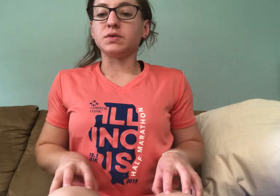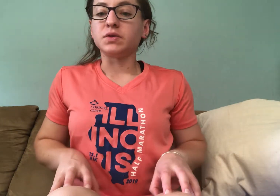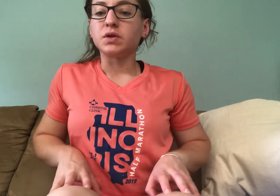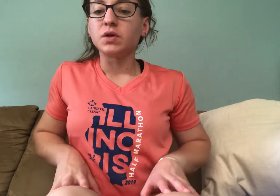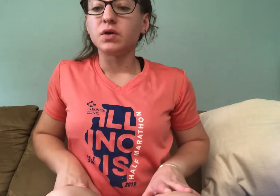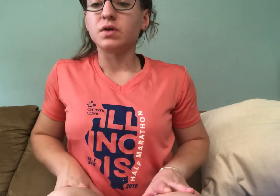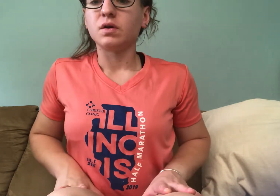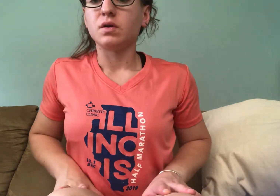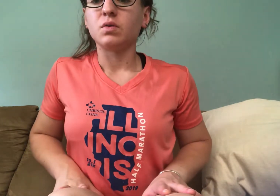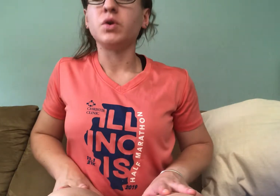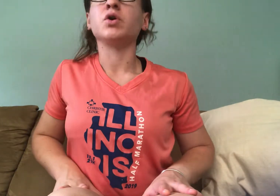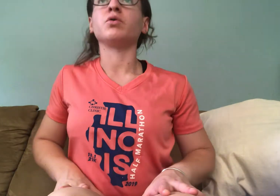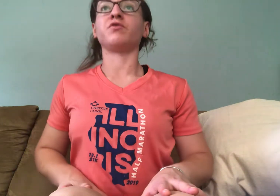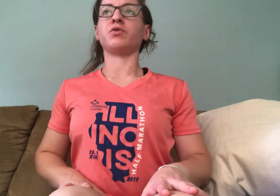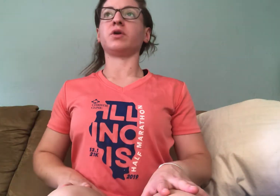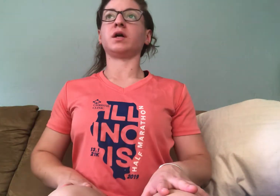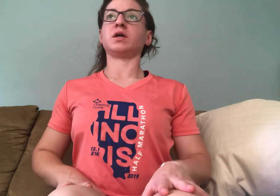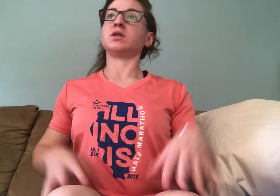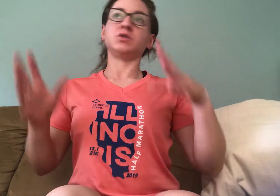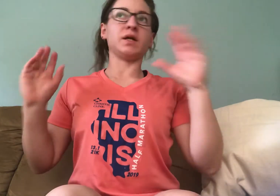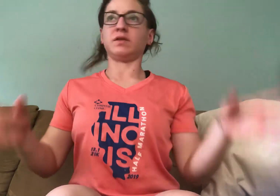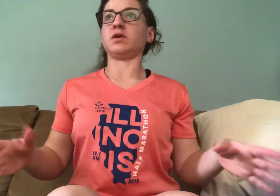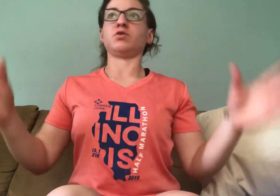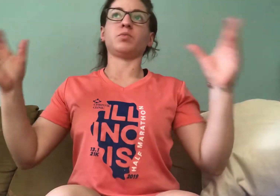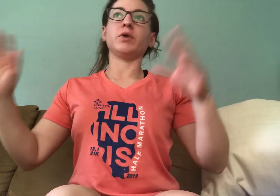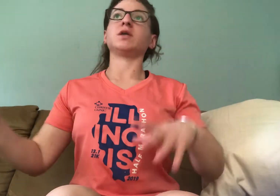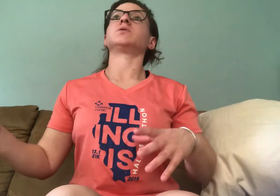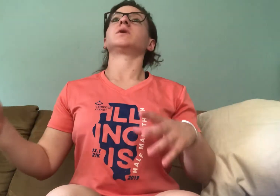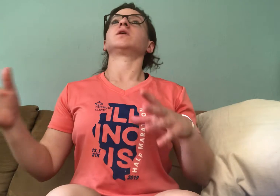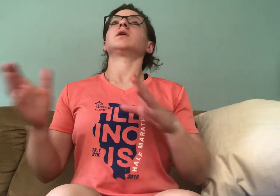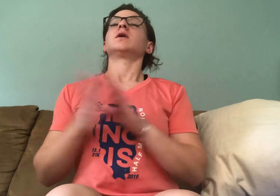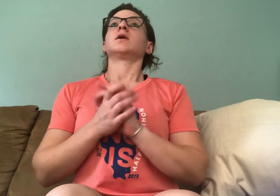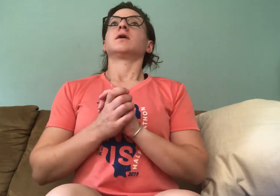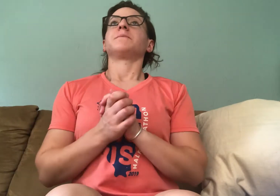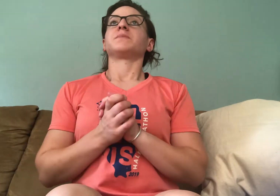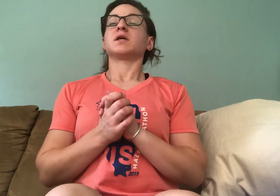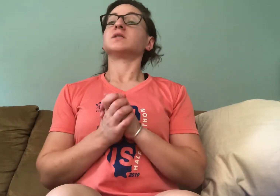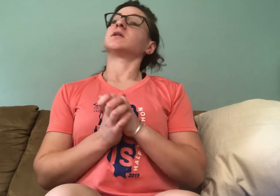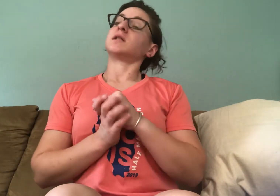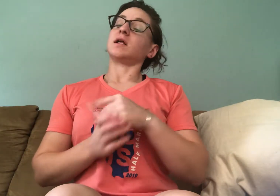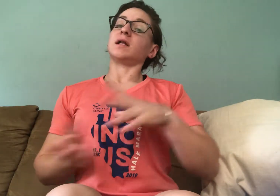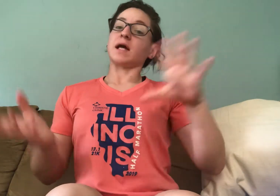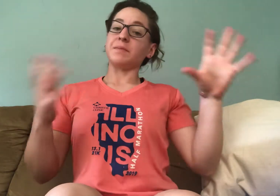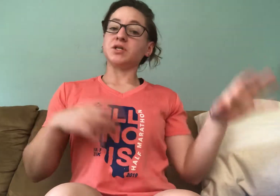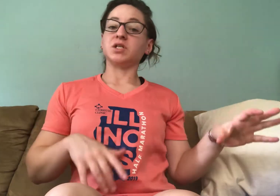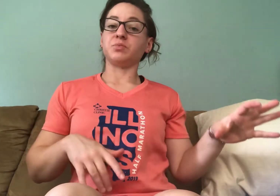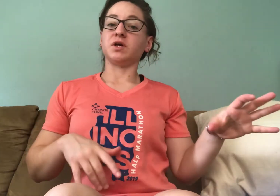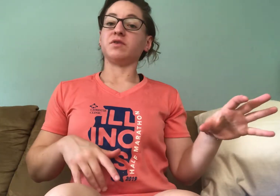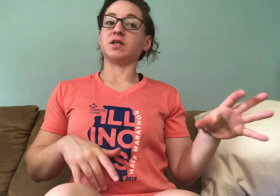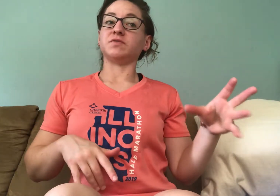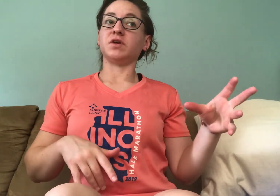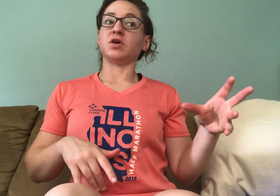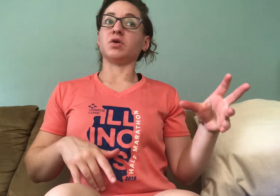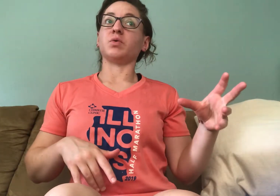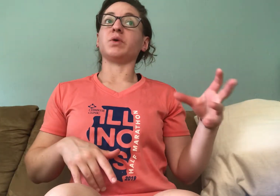is when you're referring to anything, you're either pointing to it, because like I mentioned in the previous video,